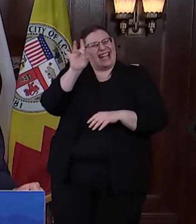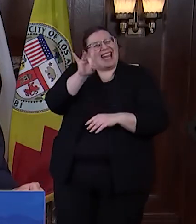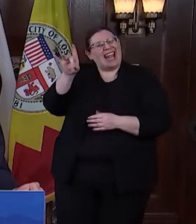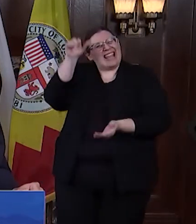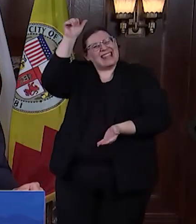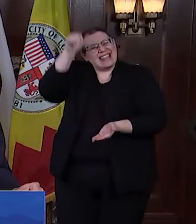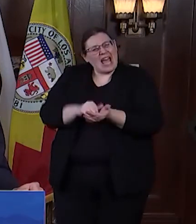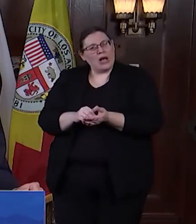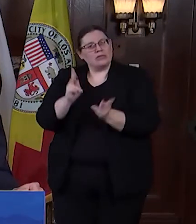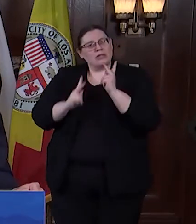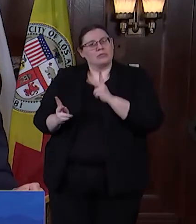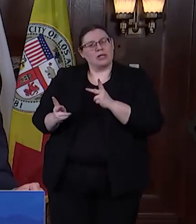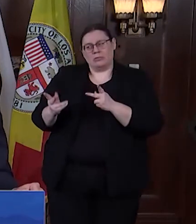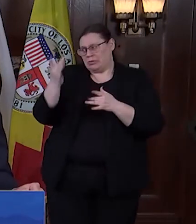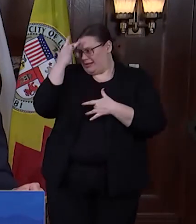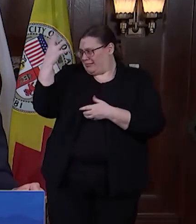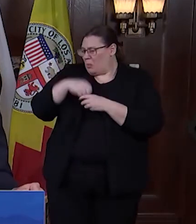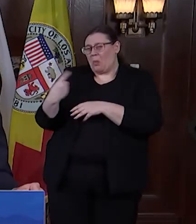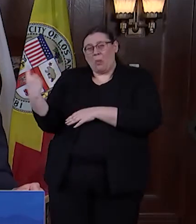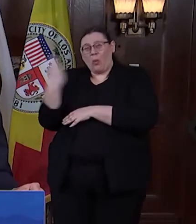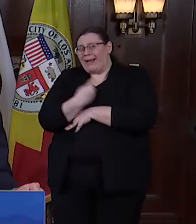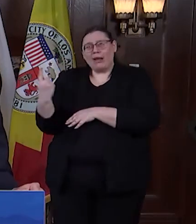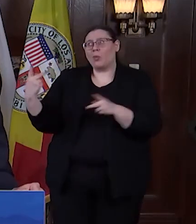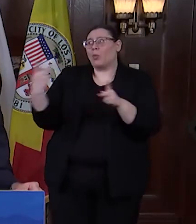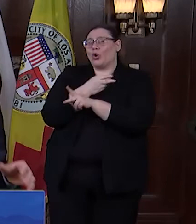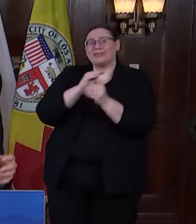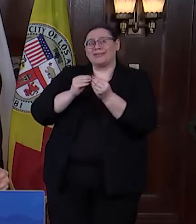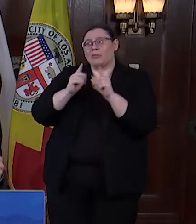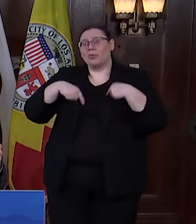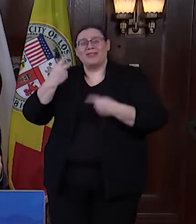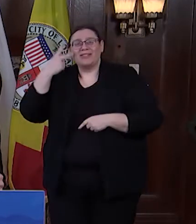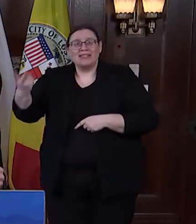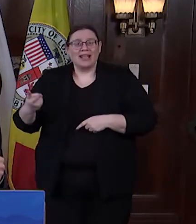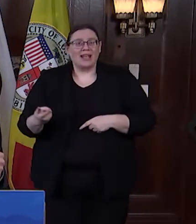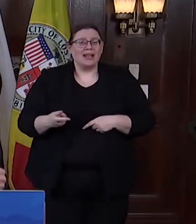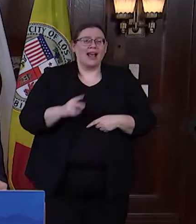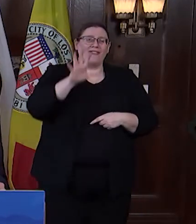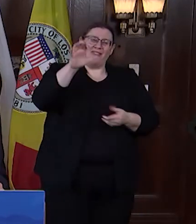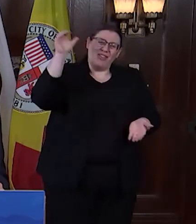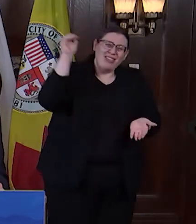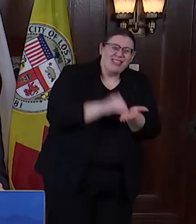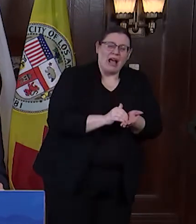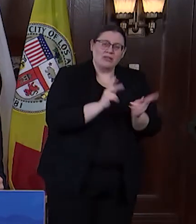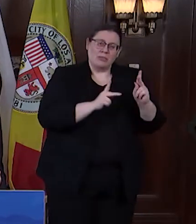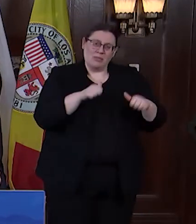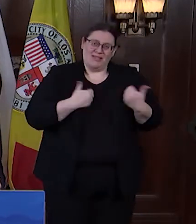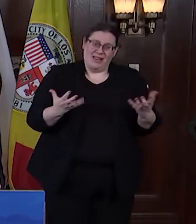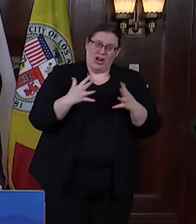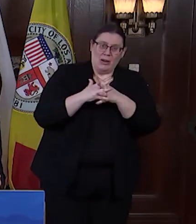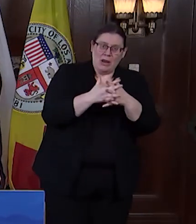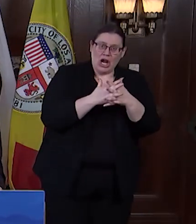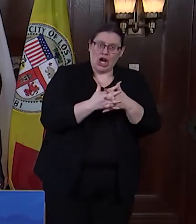88,000 cases in a single day, the highest we've ever seen. And 500,000 Americans